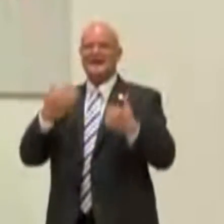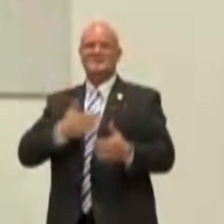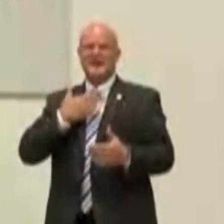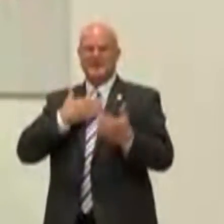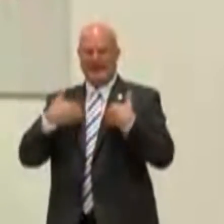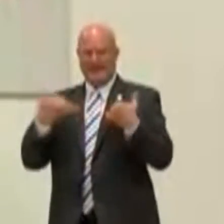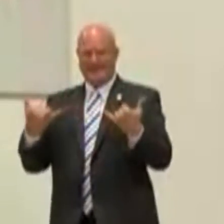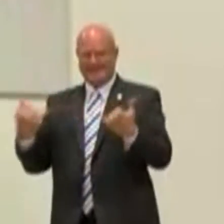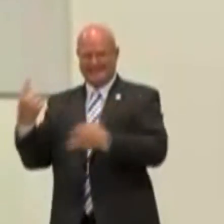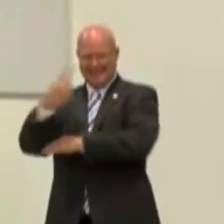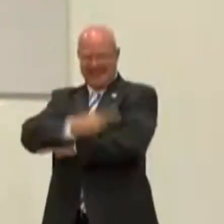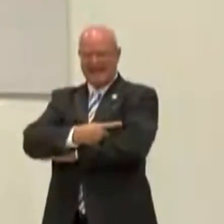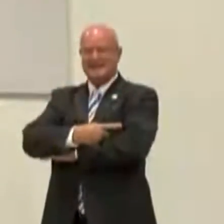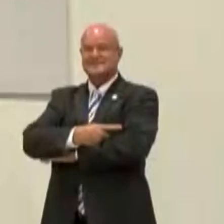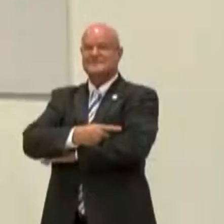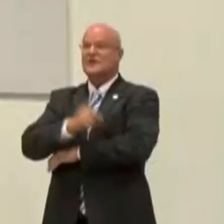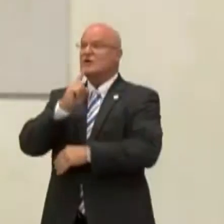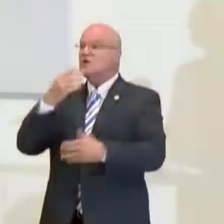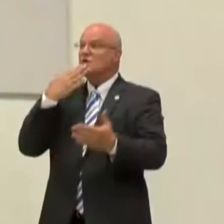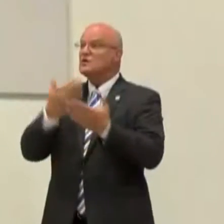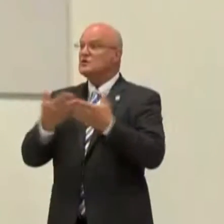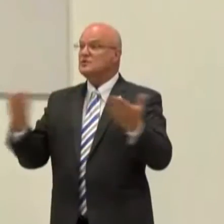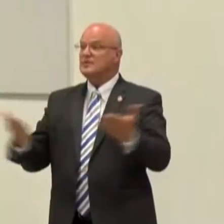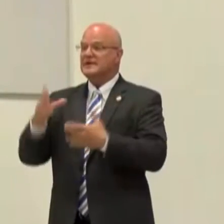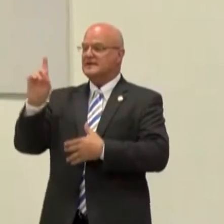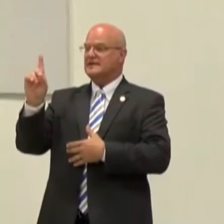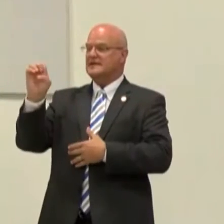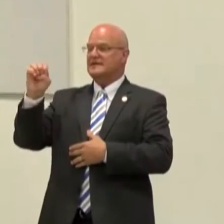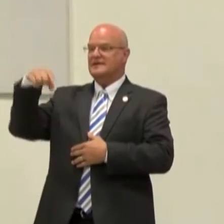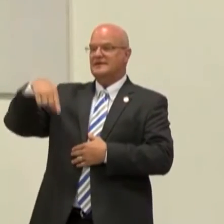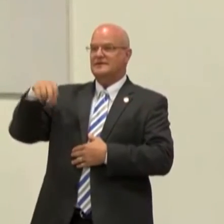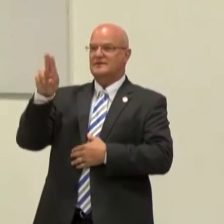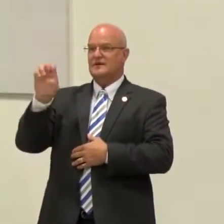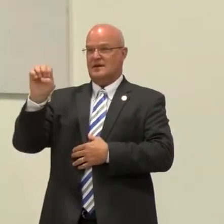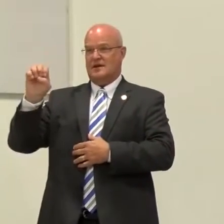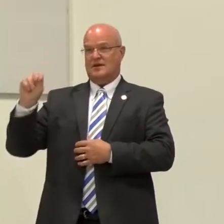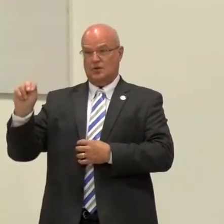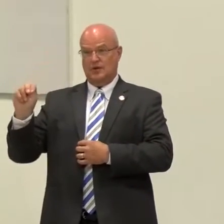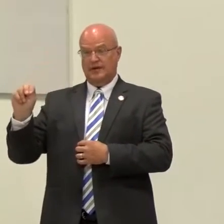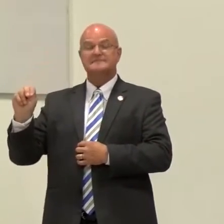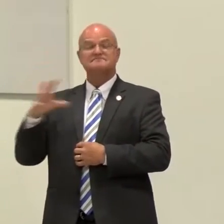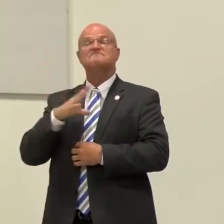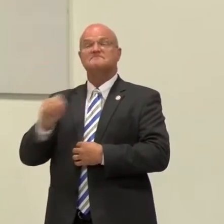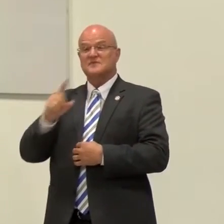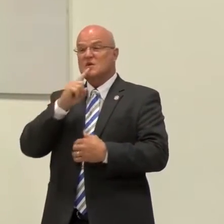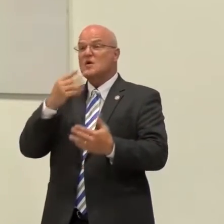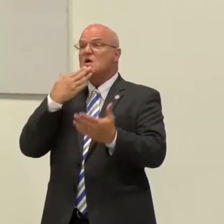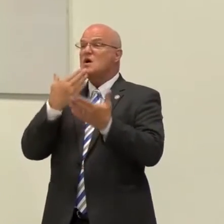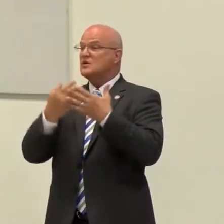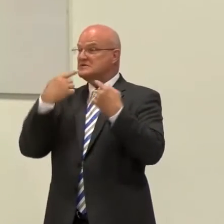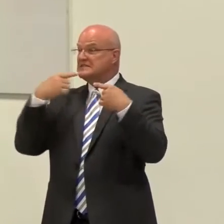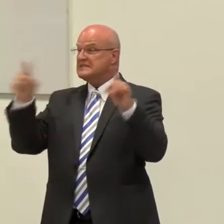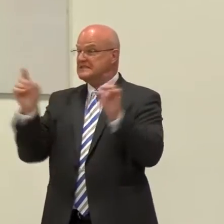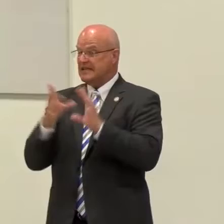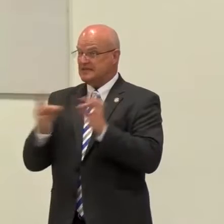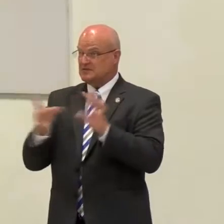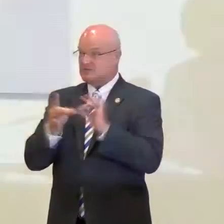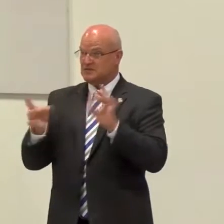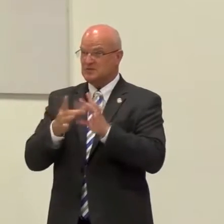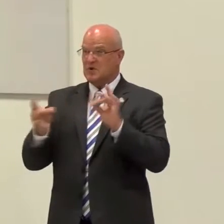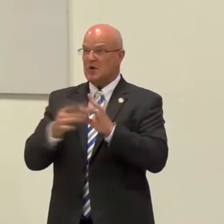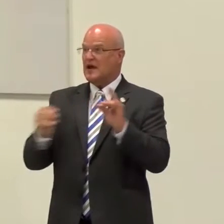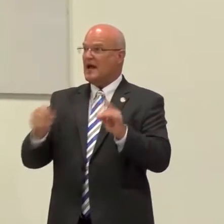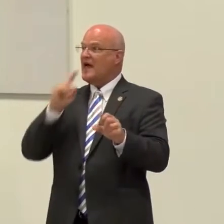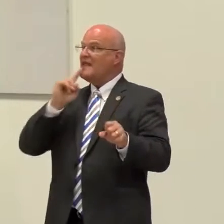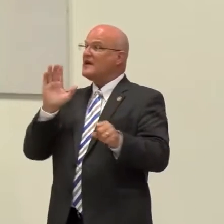delighted to have that today. It is good to be in DeQueen, and it's really a good success story as to